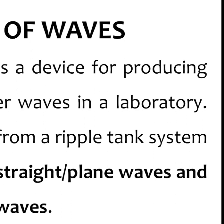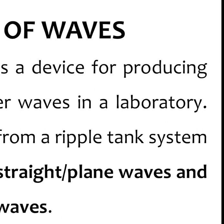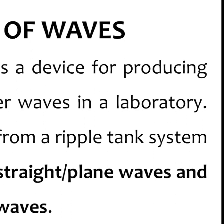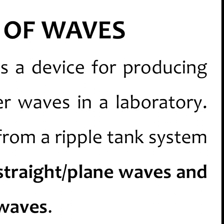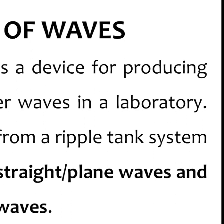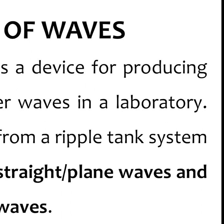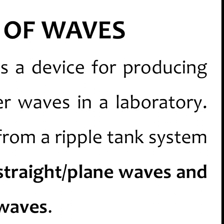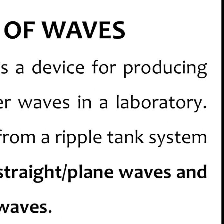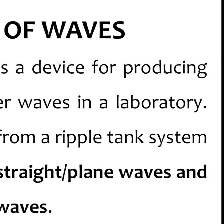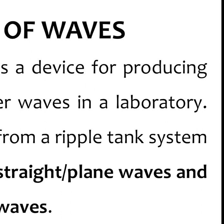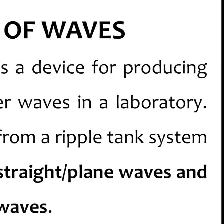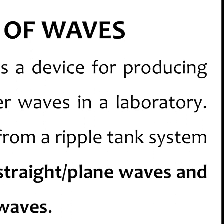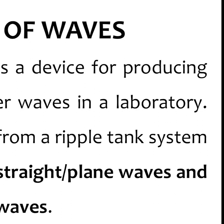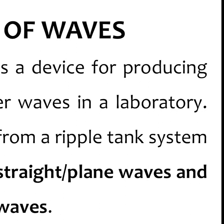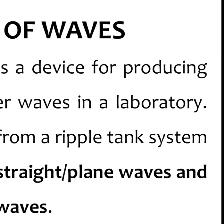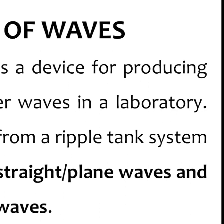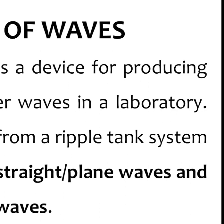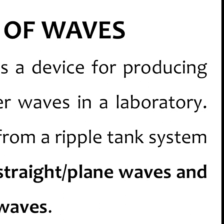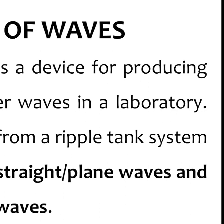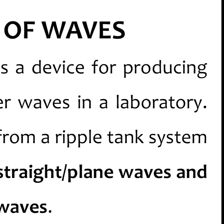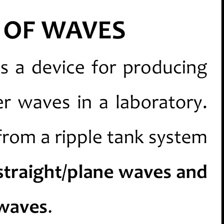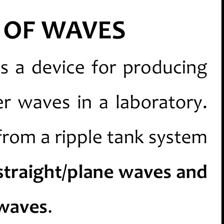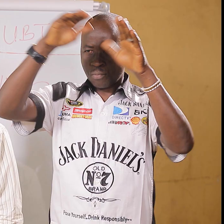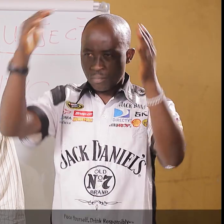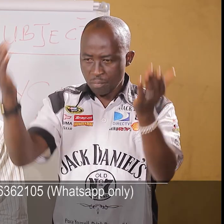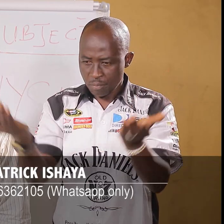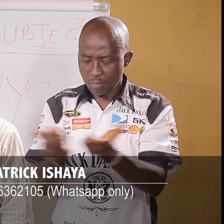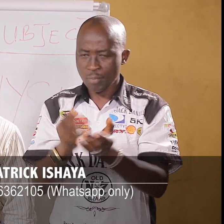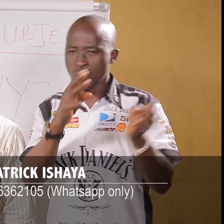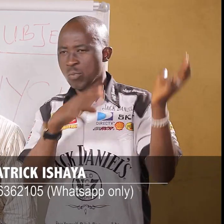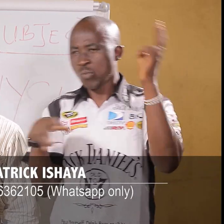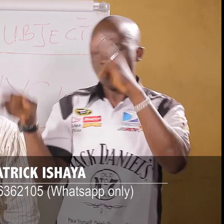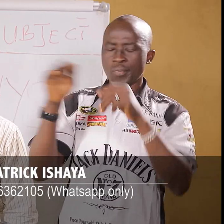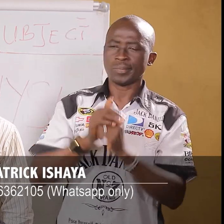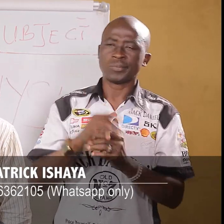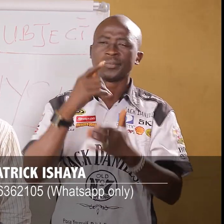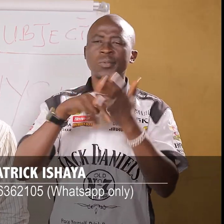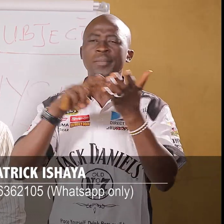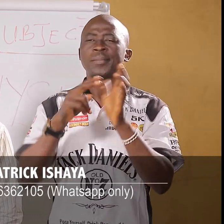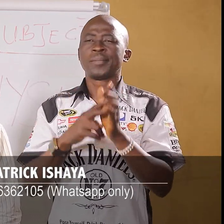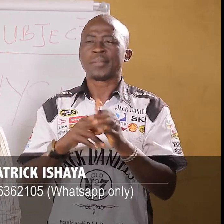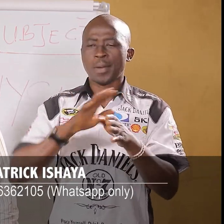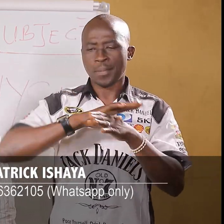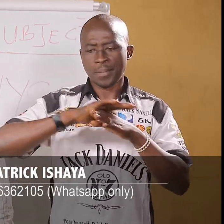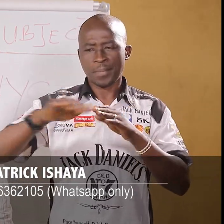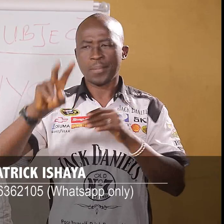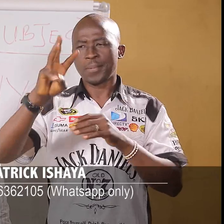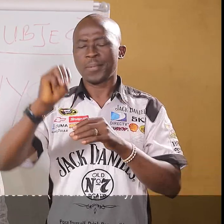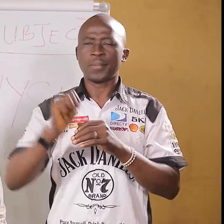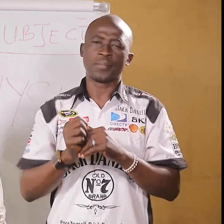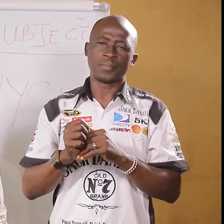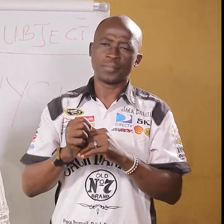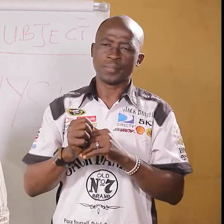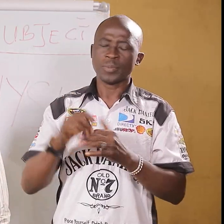and circular or spherical waves. What do we mean by plane waves? Plane waves are said